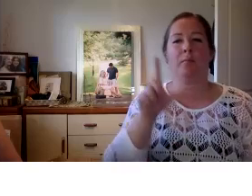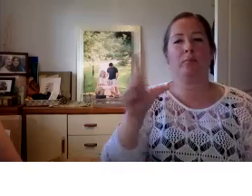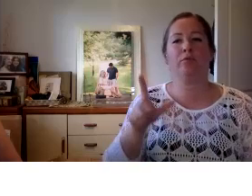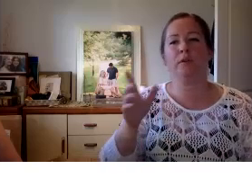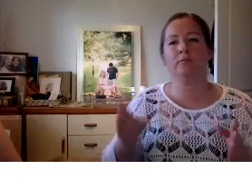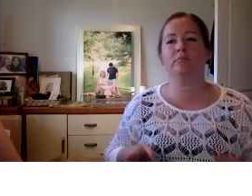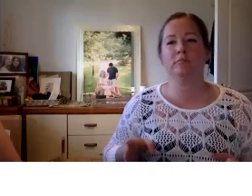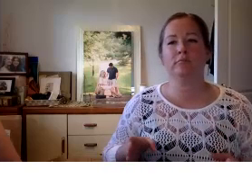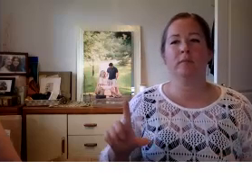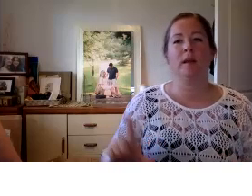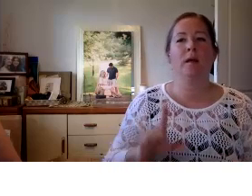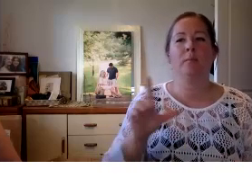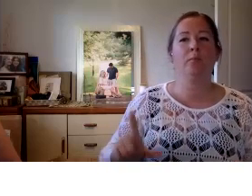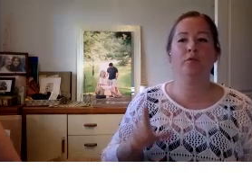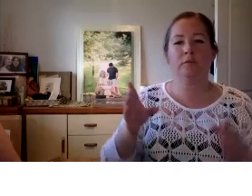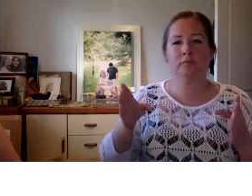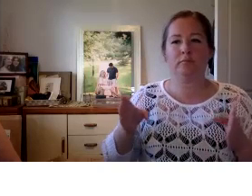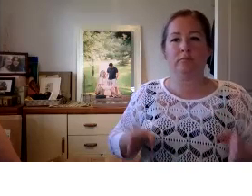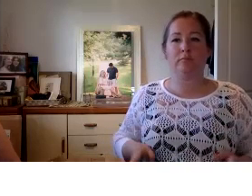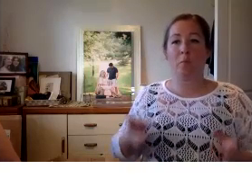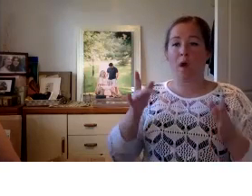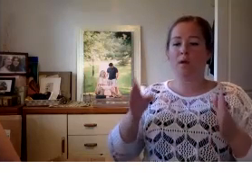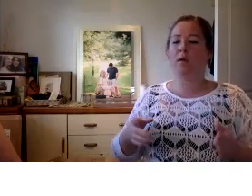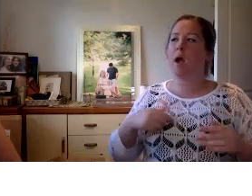I am a librarian. I am librarian.